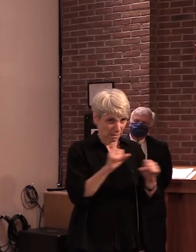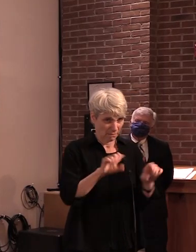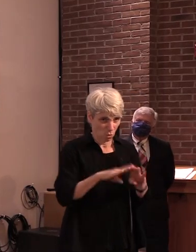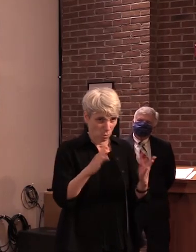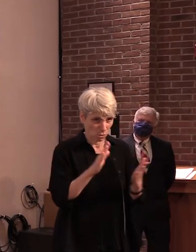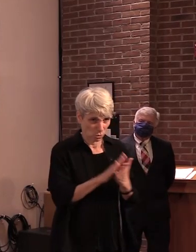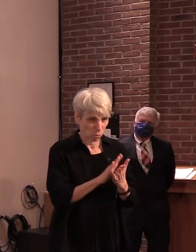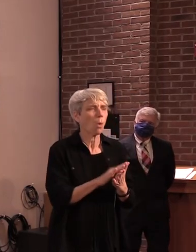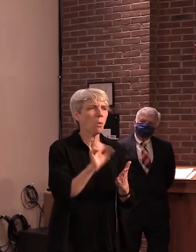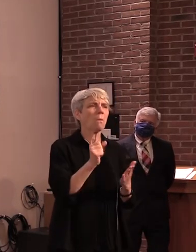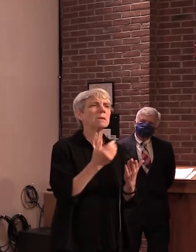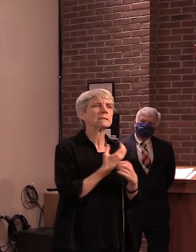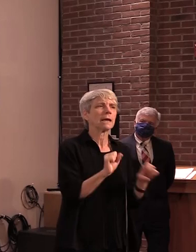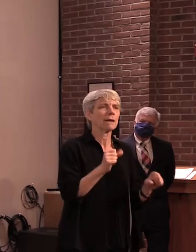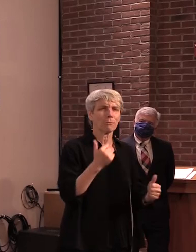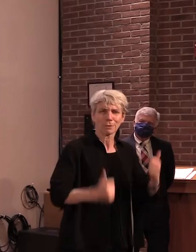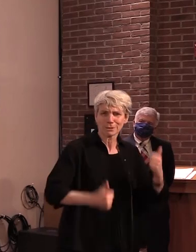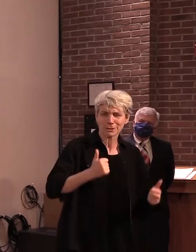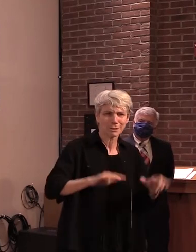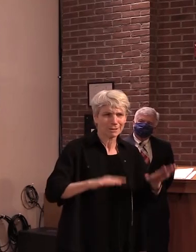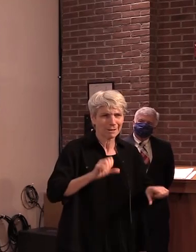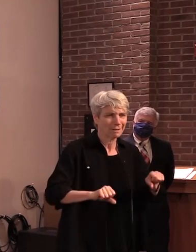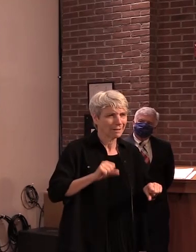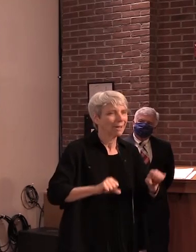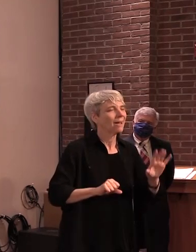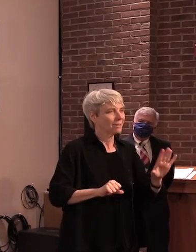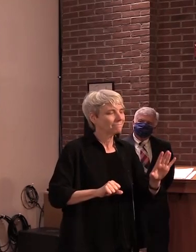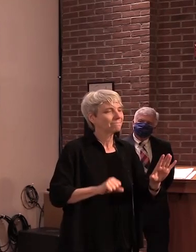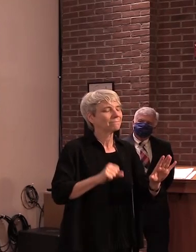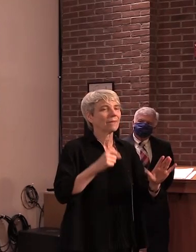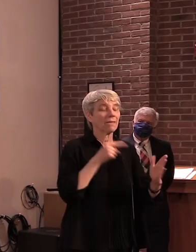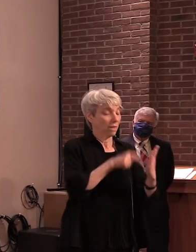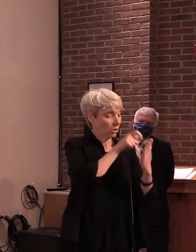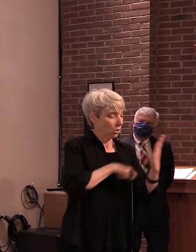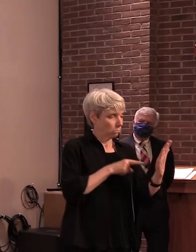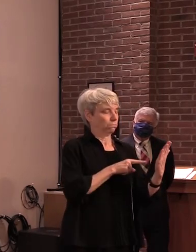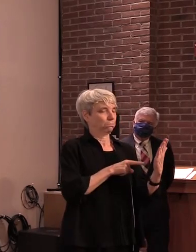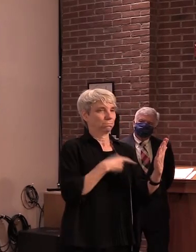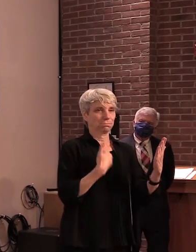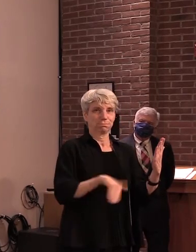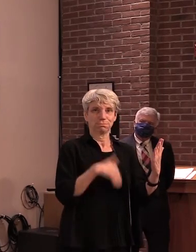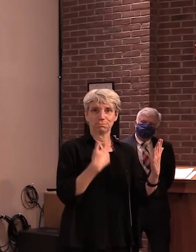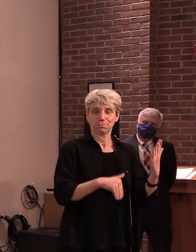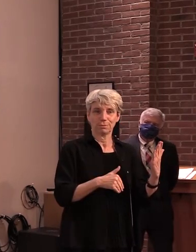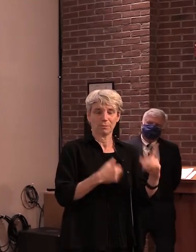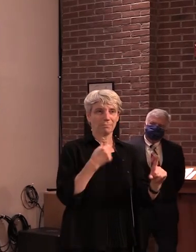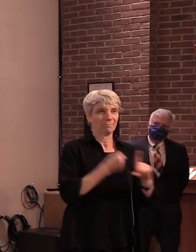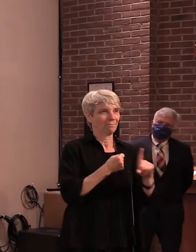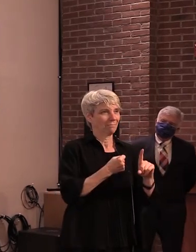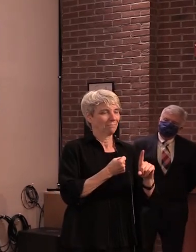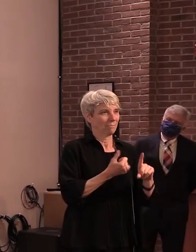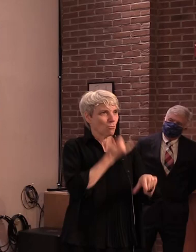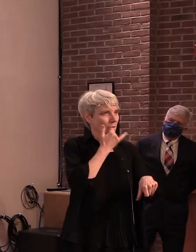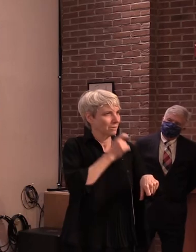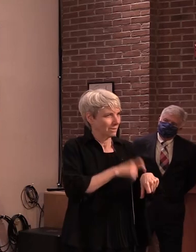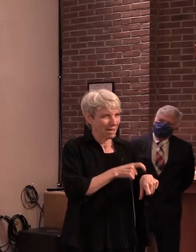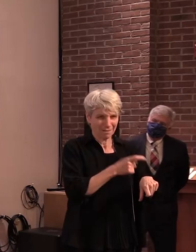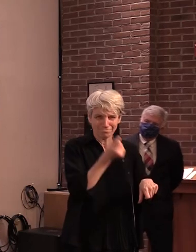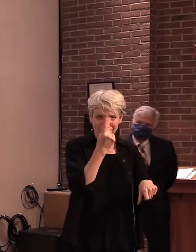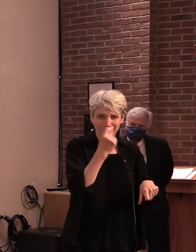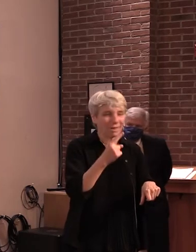out at a time when, of course, the entire nation is getting very anxious about the opening of